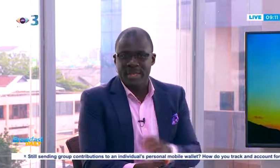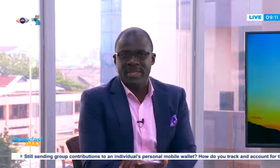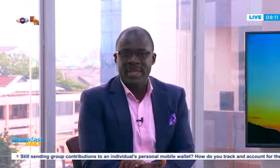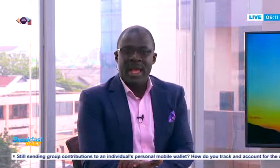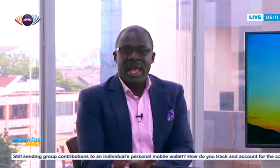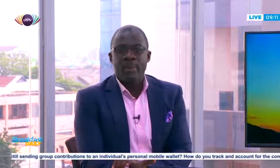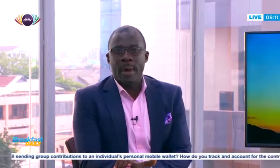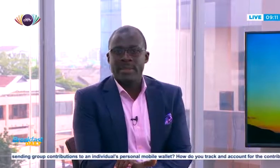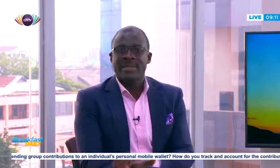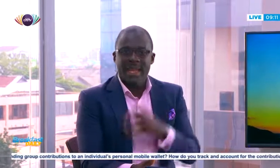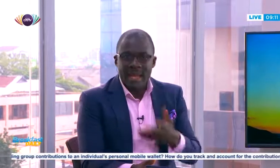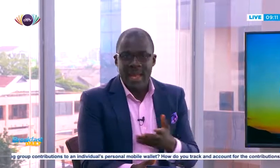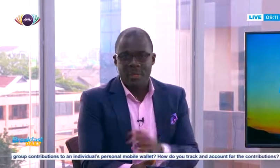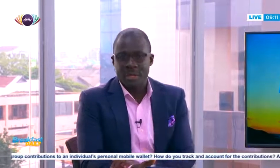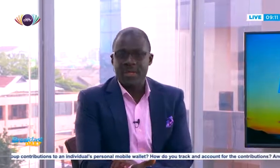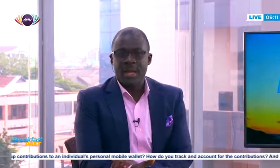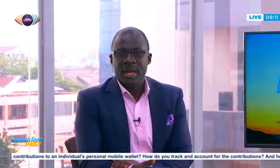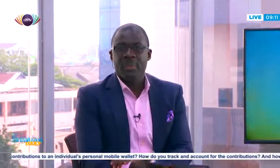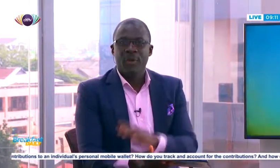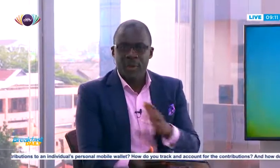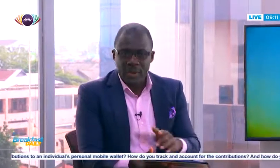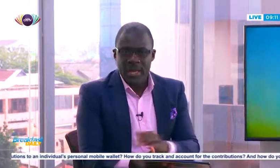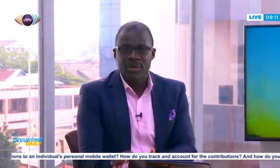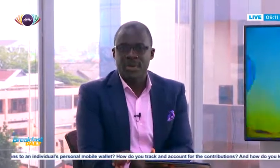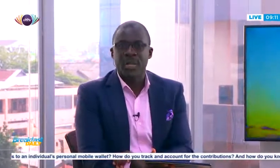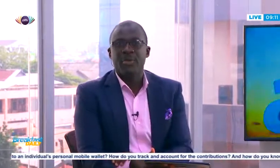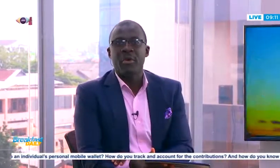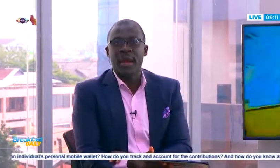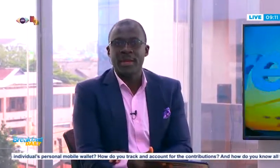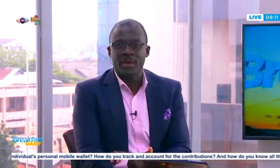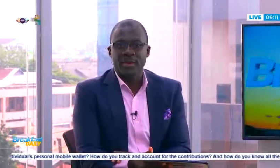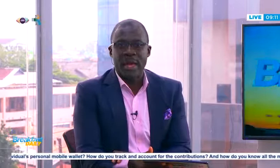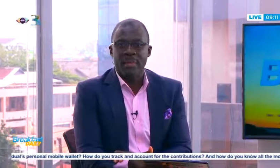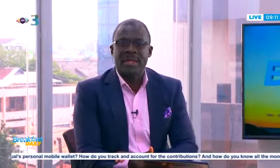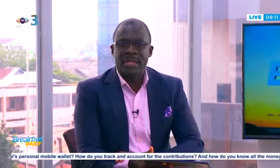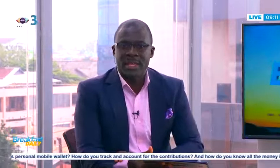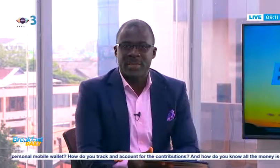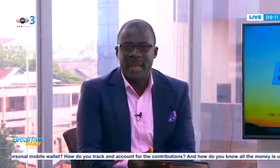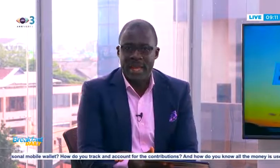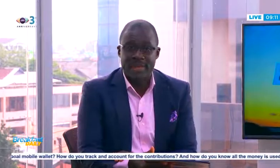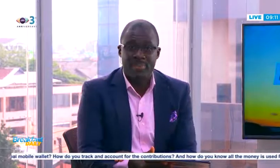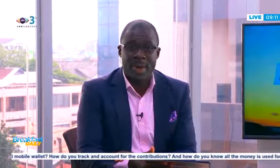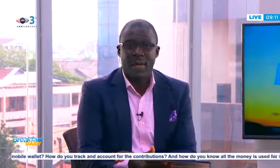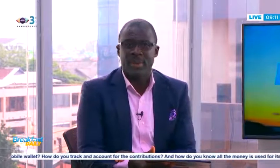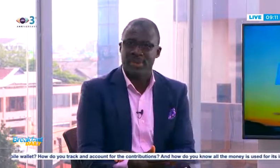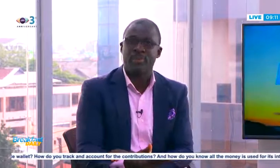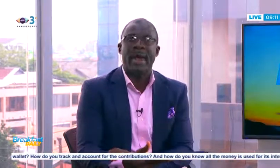conversation about sign language. Now, before we do that, let me just quickly remind you that my GHP is back with a bang.